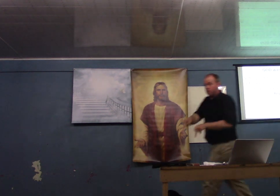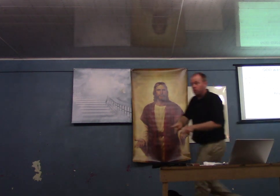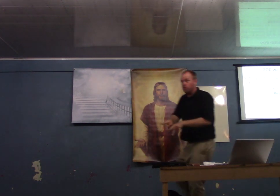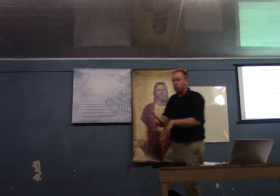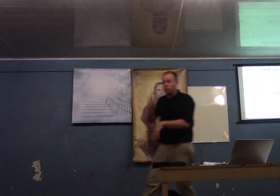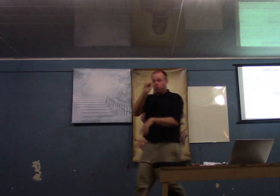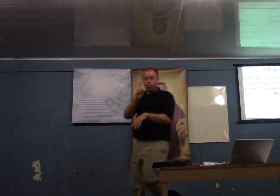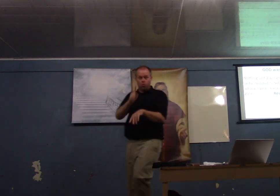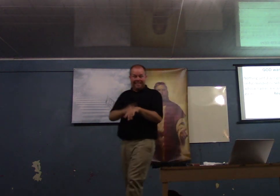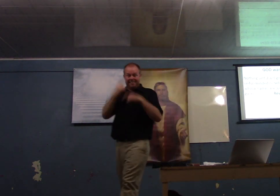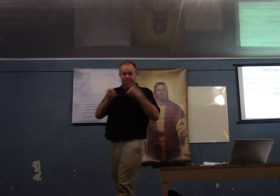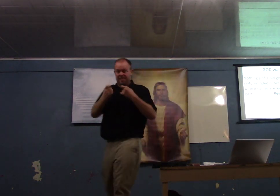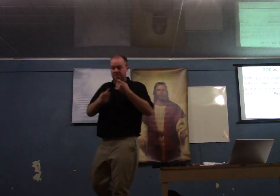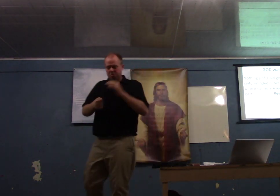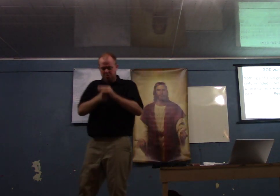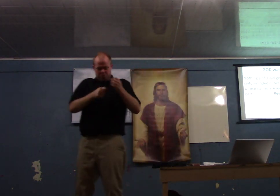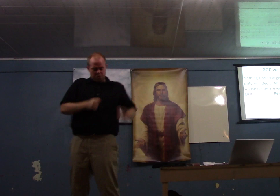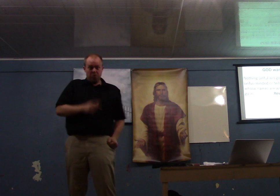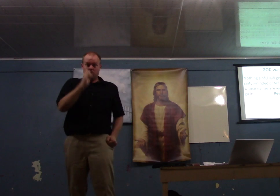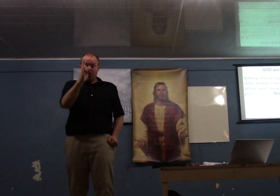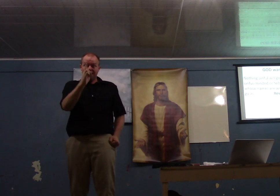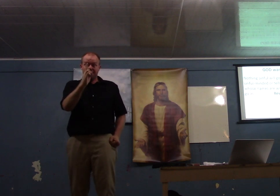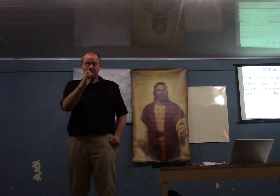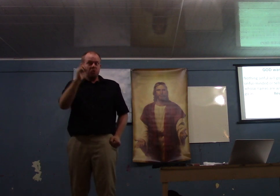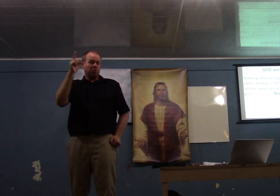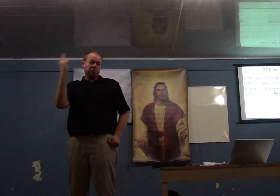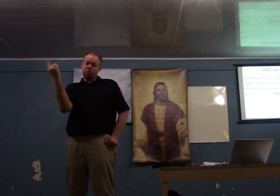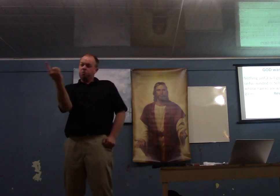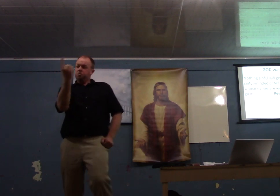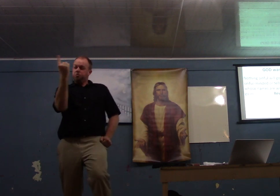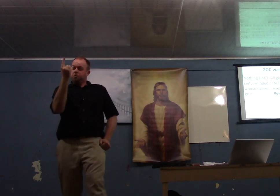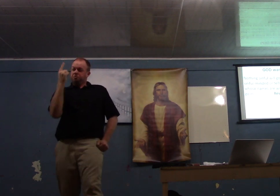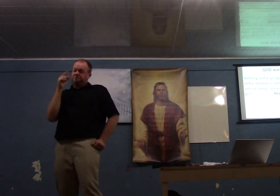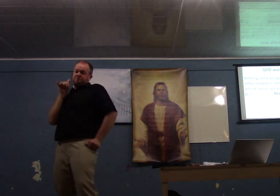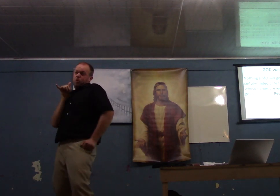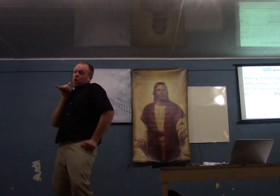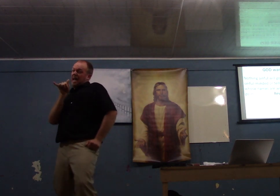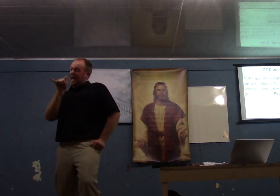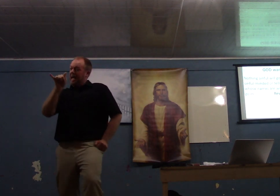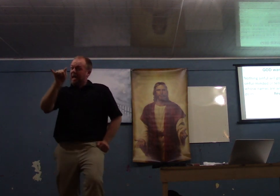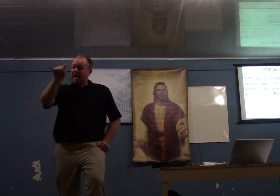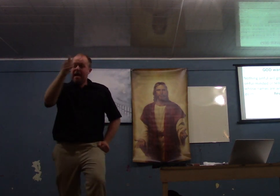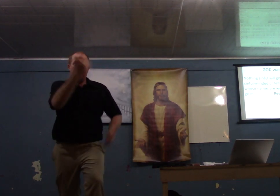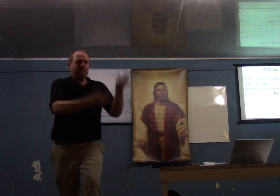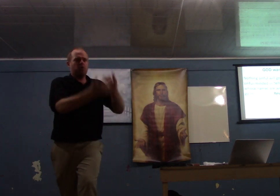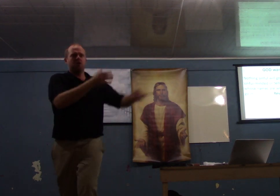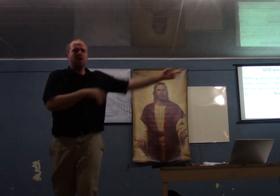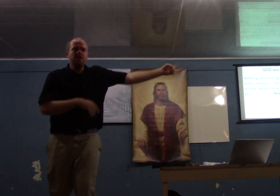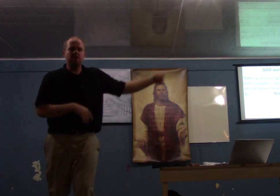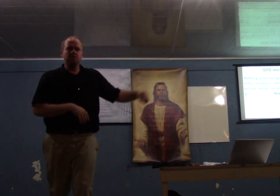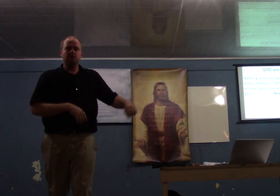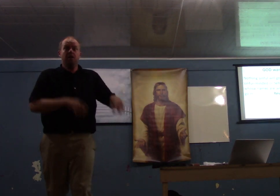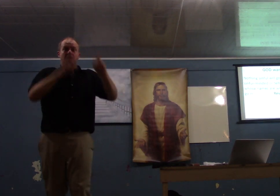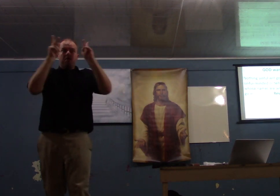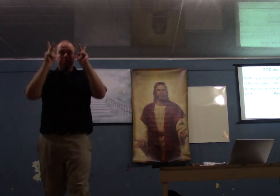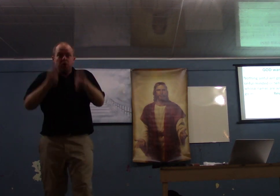but they go to hell. But if you sin, you hide that, and you don't repent, you're going to be in